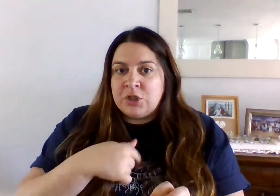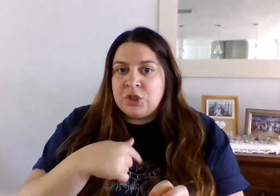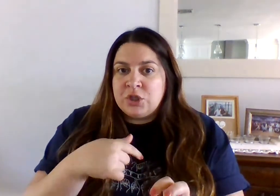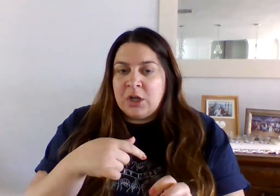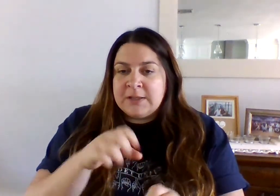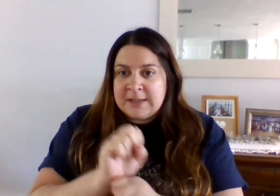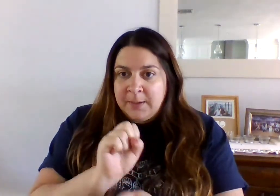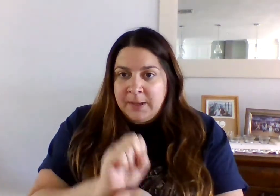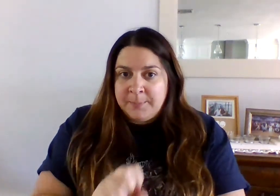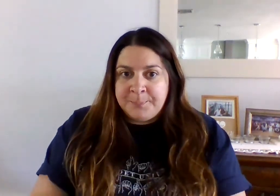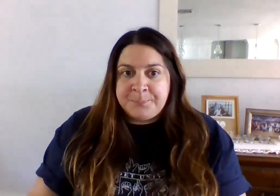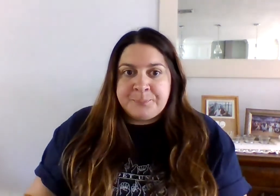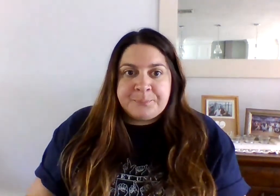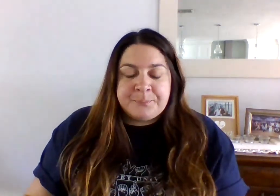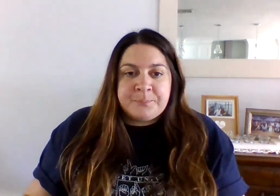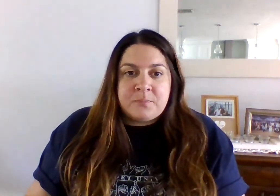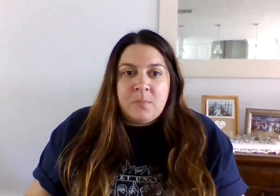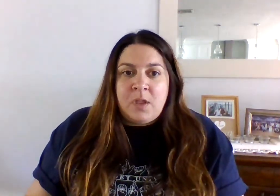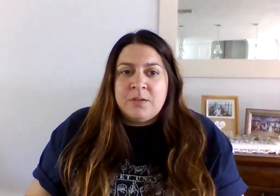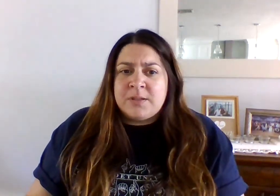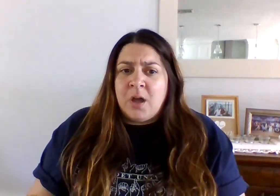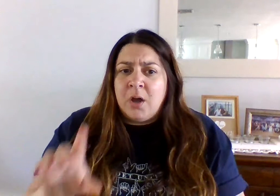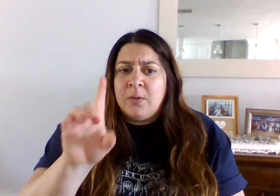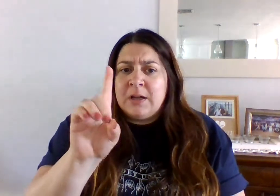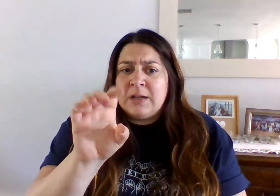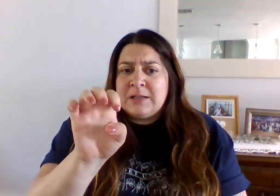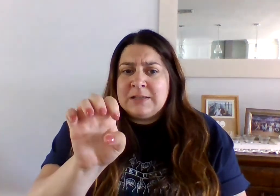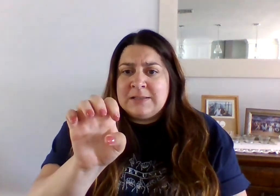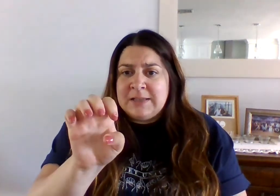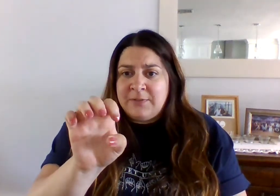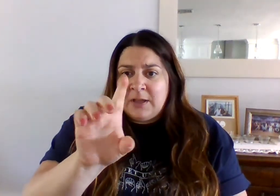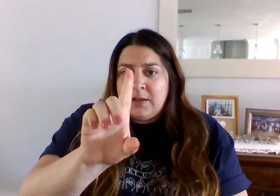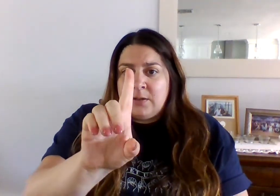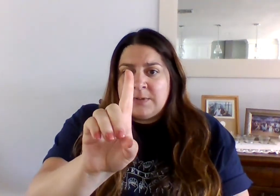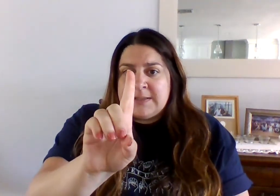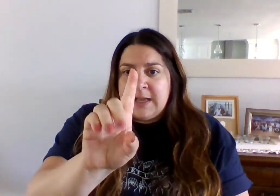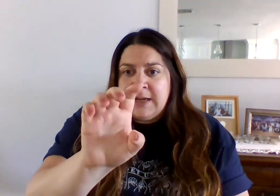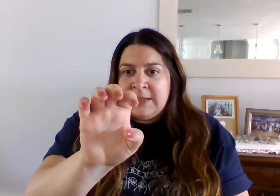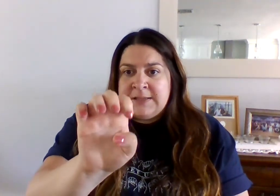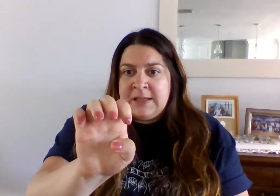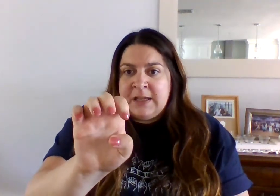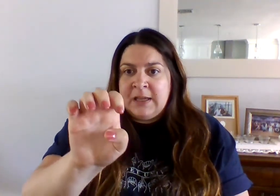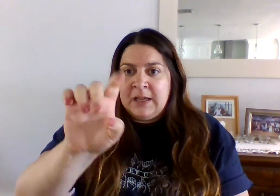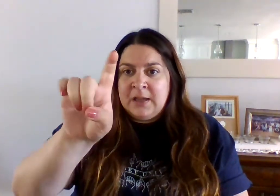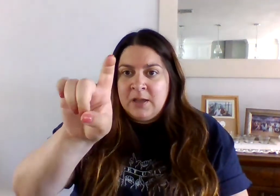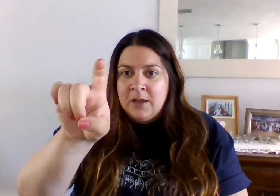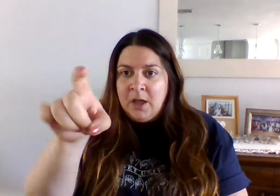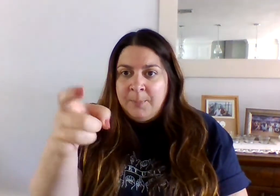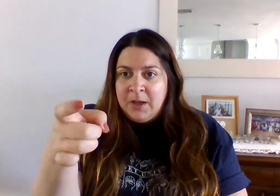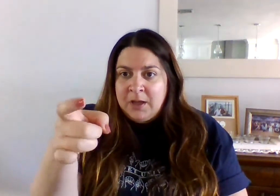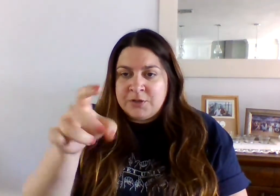research assignment. So Devia, you would sign it DE